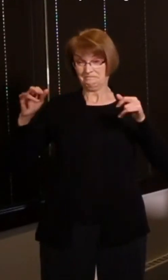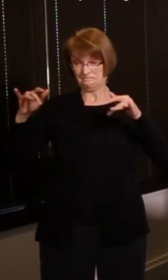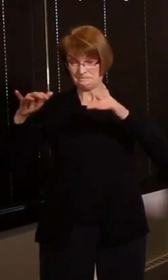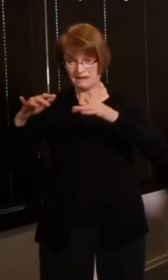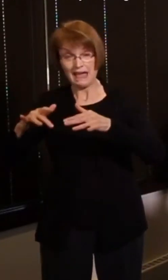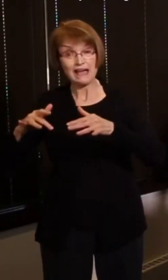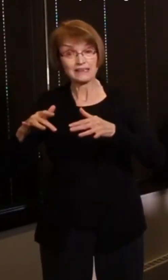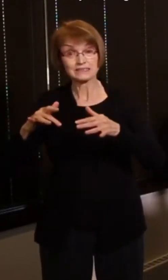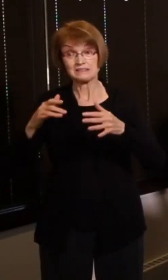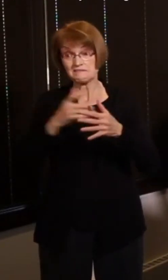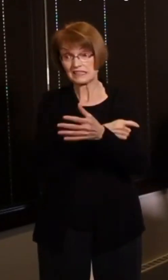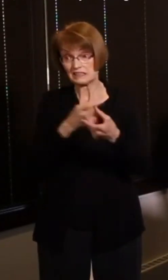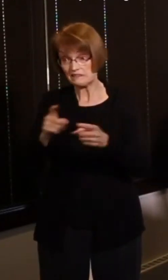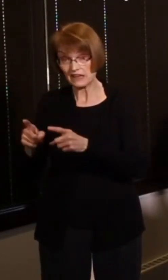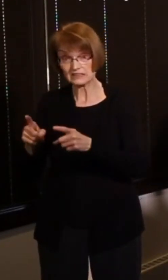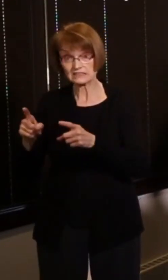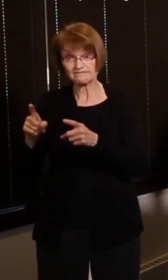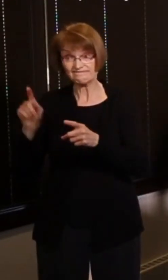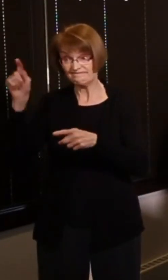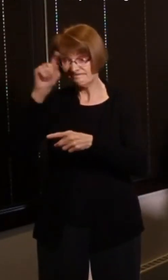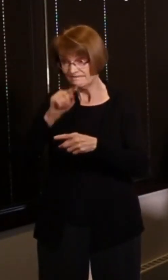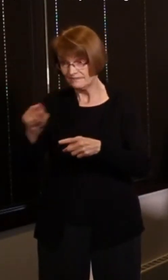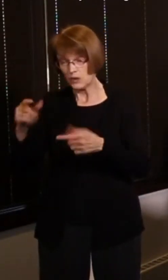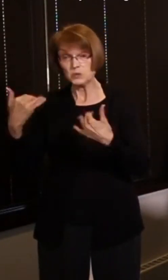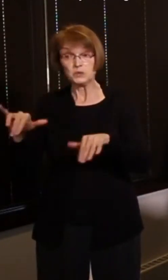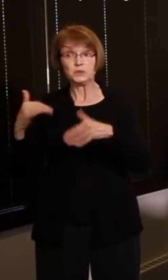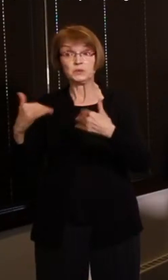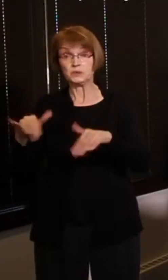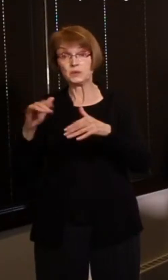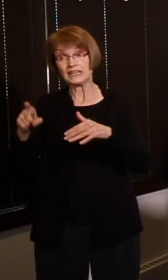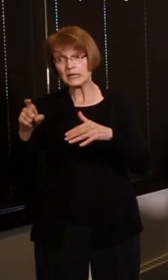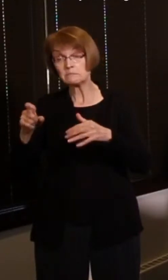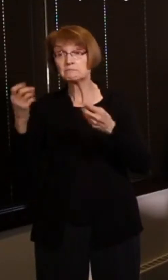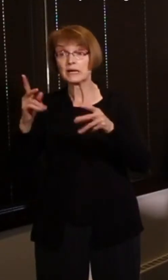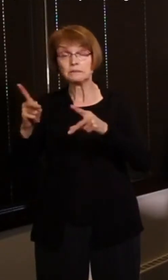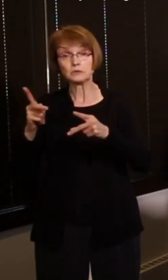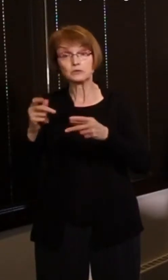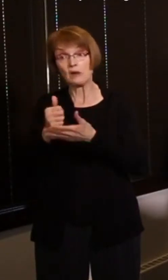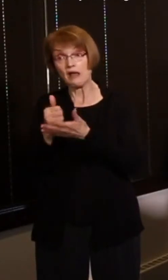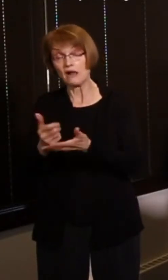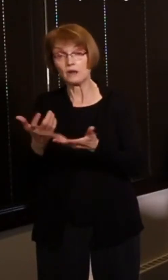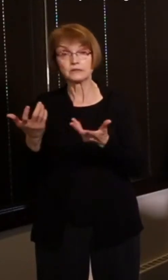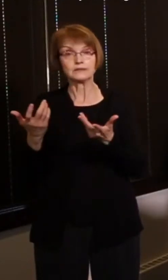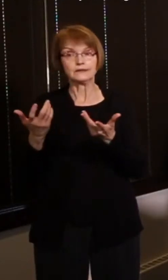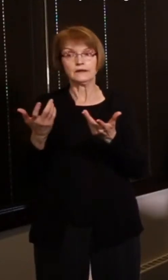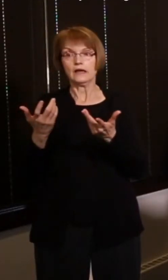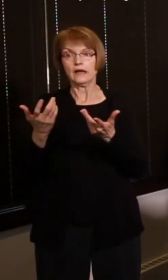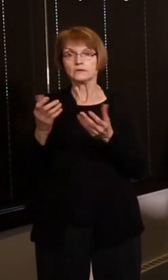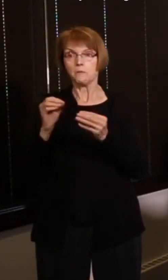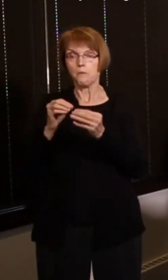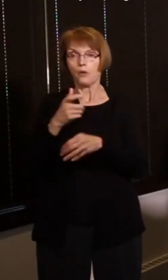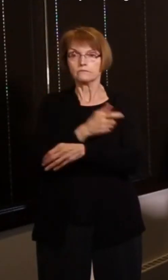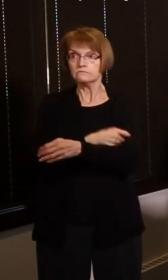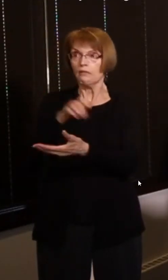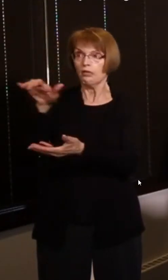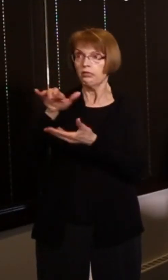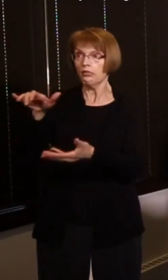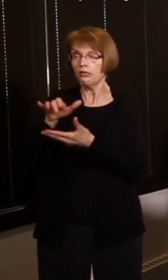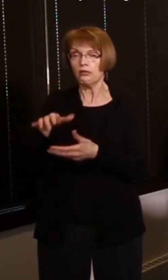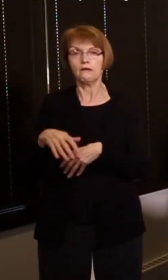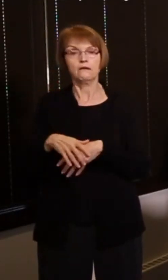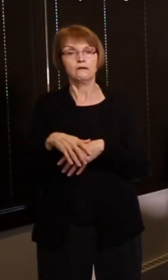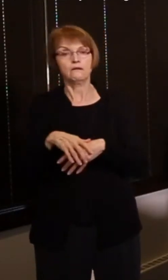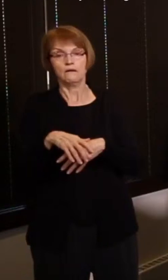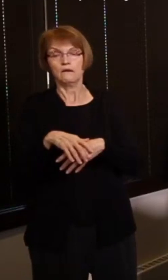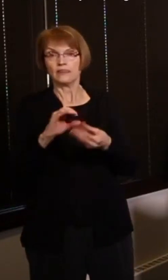across the metropolitan area. And as those doses increase and as the pace of vaccinations increase, those local health